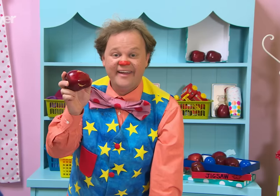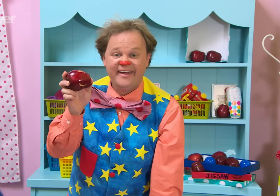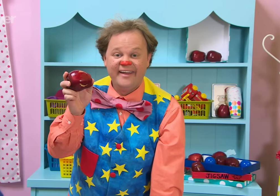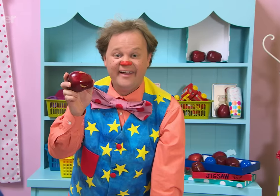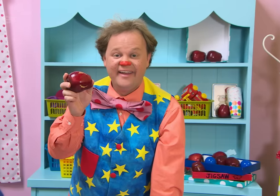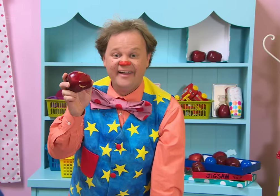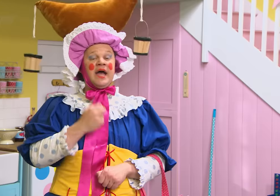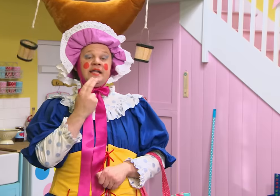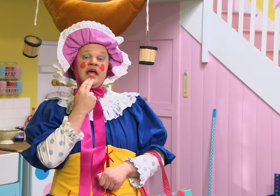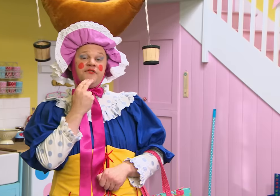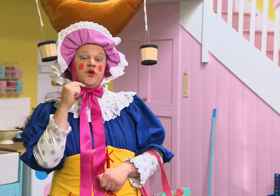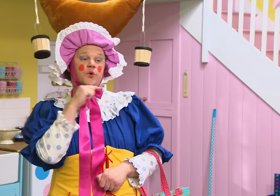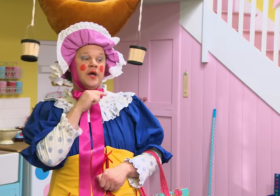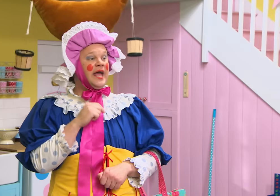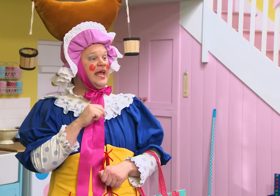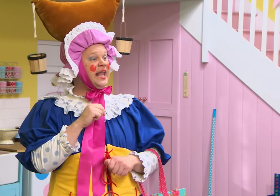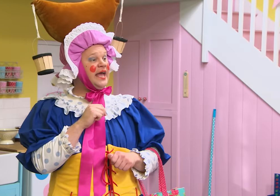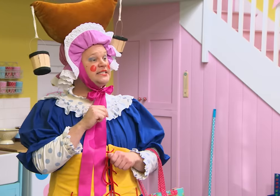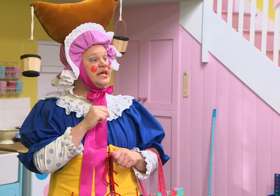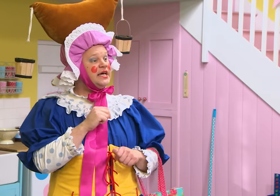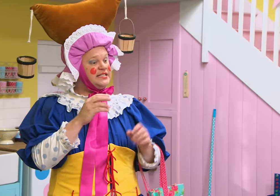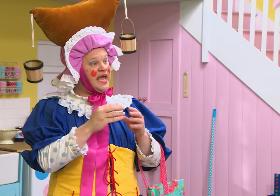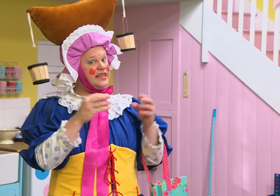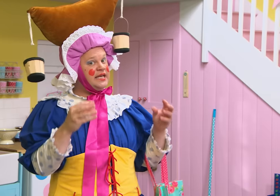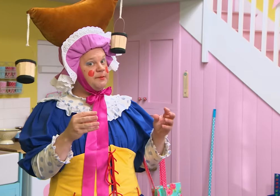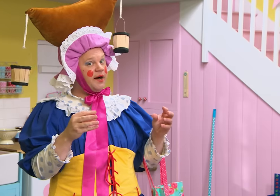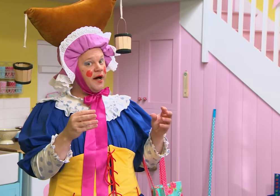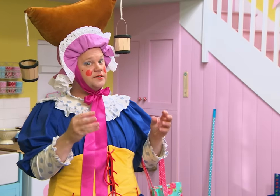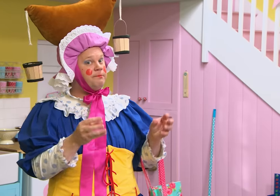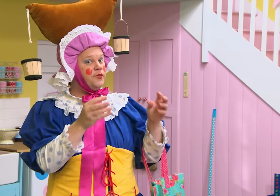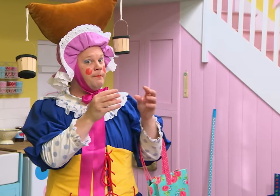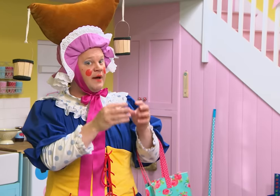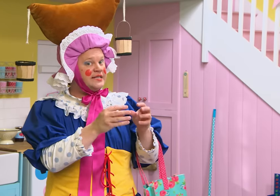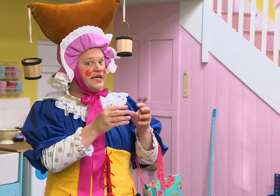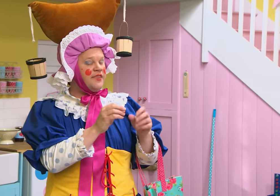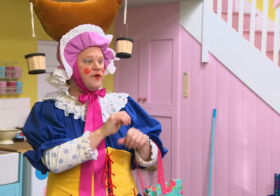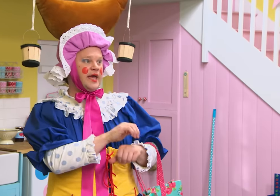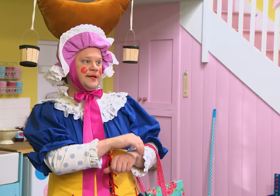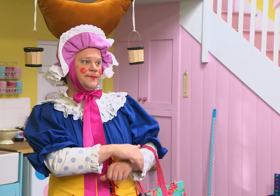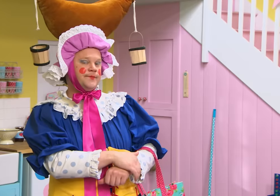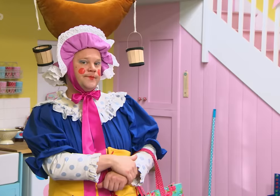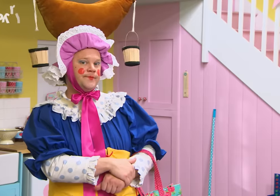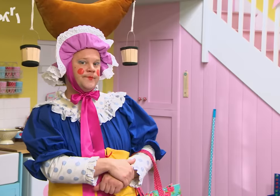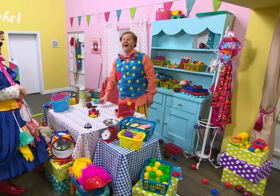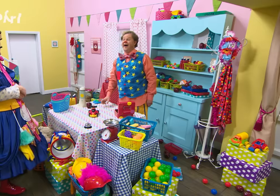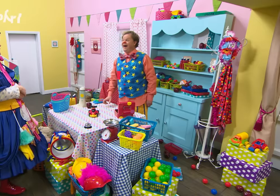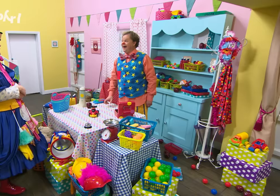remembered. My nephew, he likes to take things apart and put them back together again. How about a jigsaw